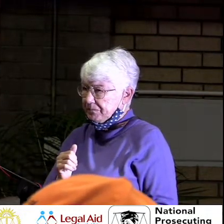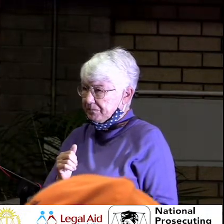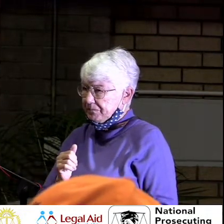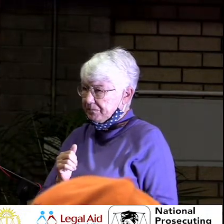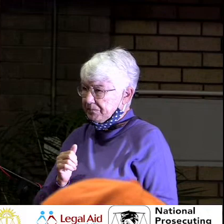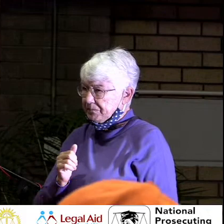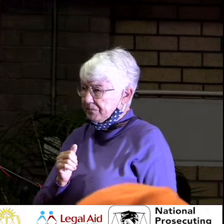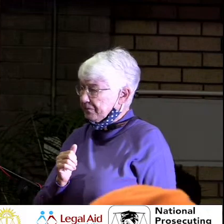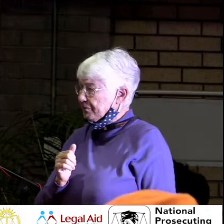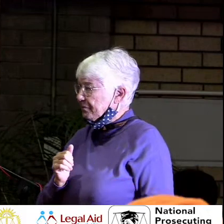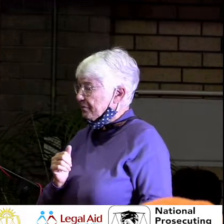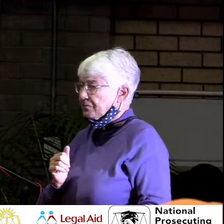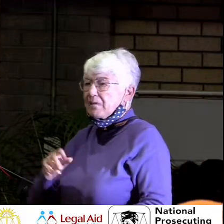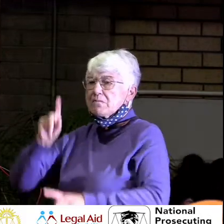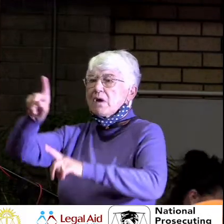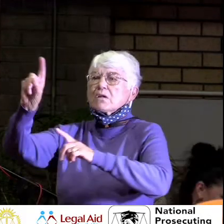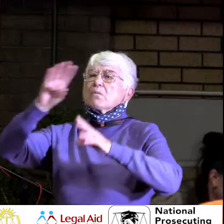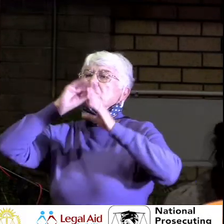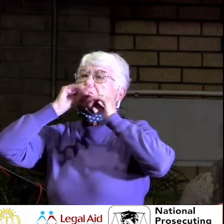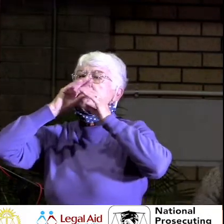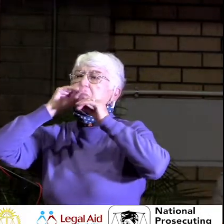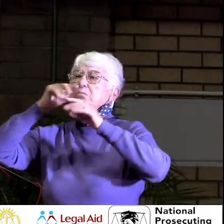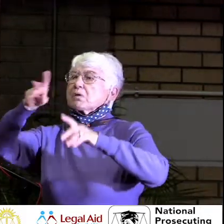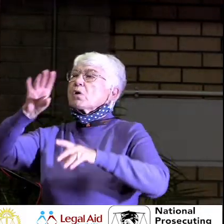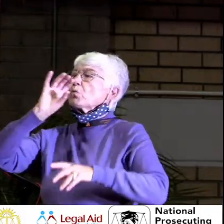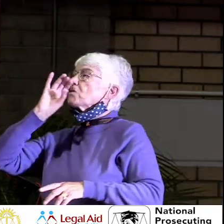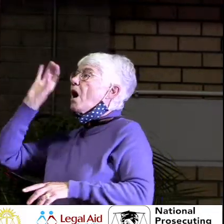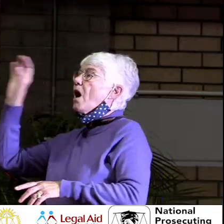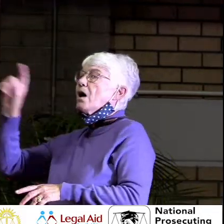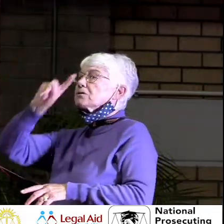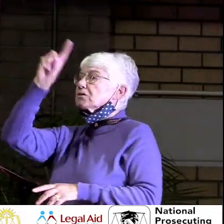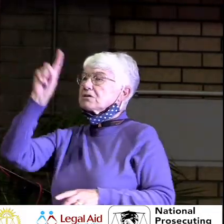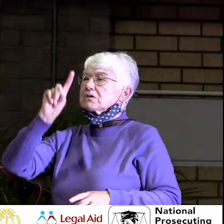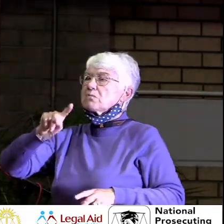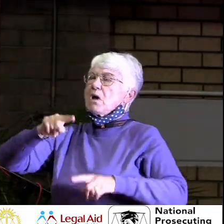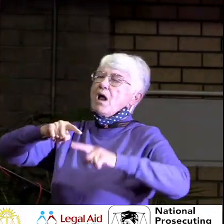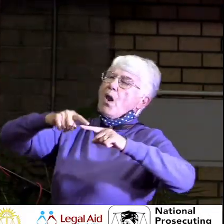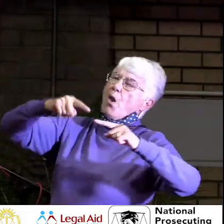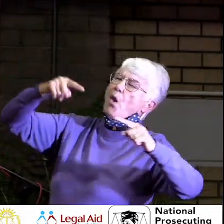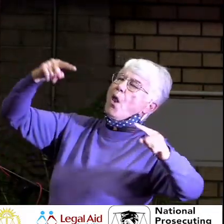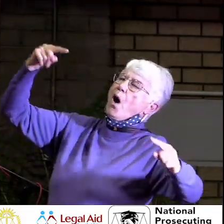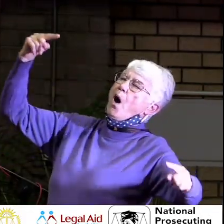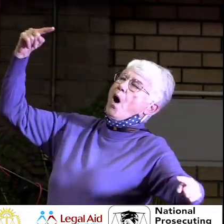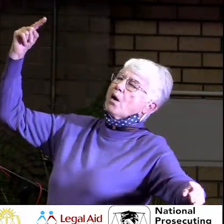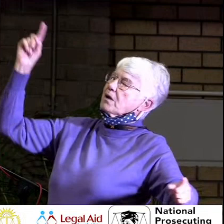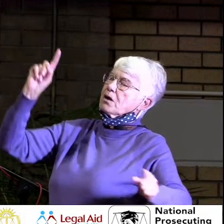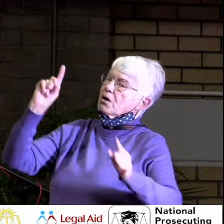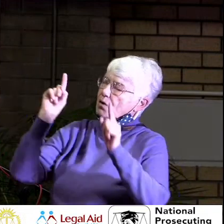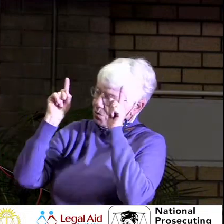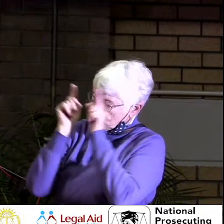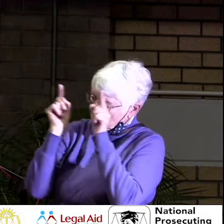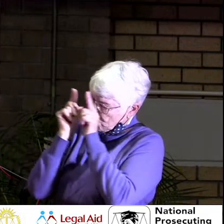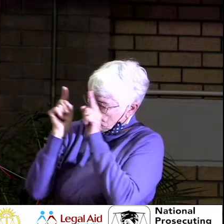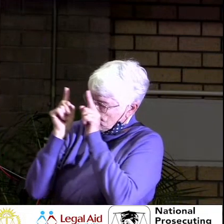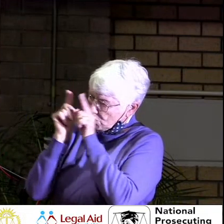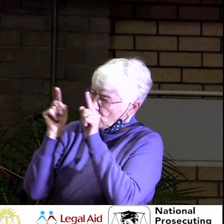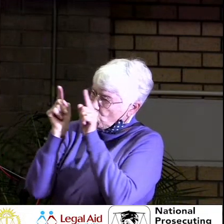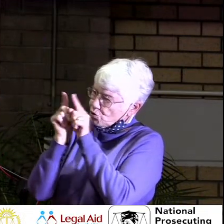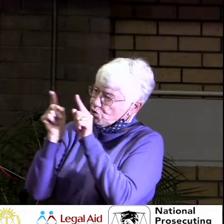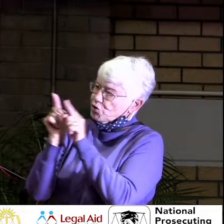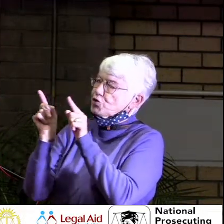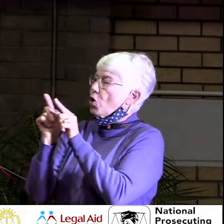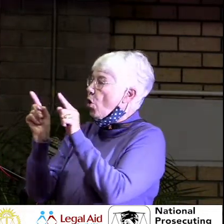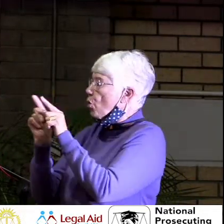Brief and to the point. So I will take a few questions. I will start this side. So I will give